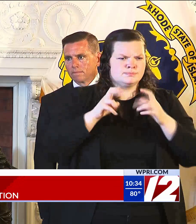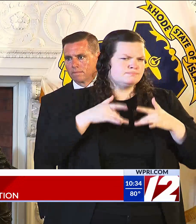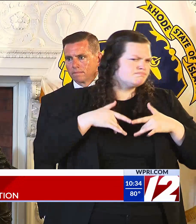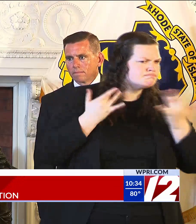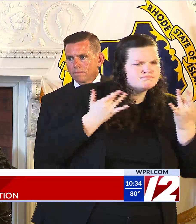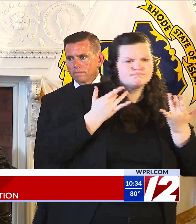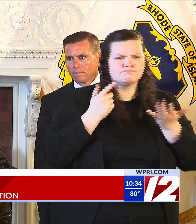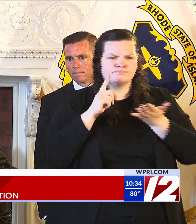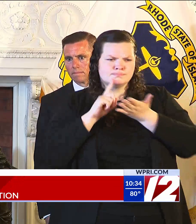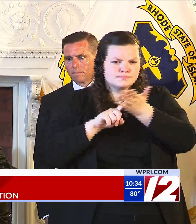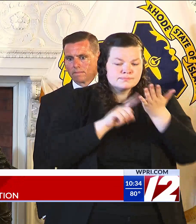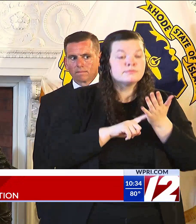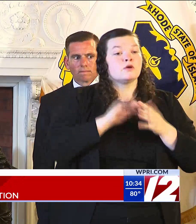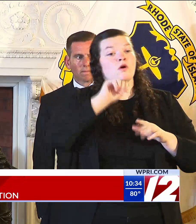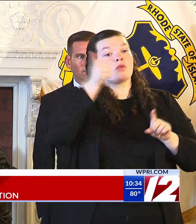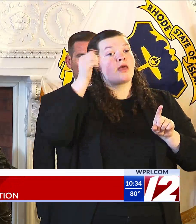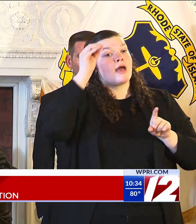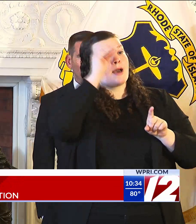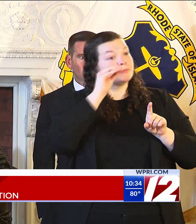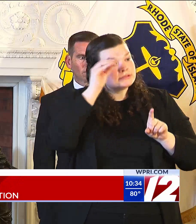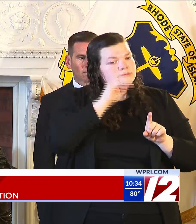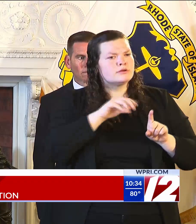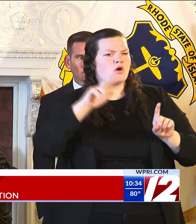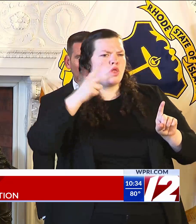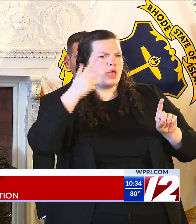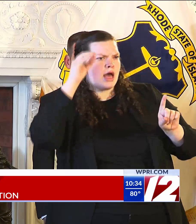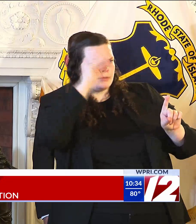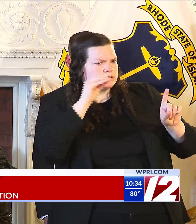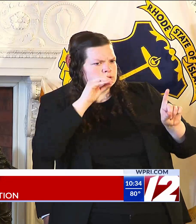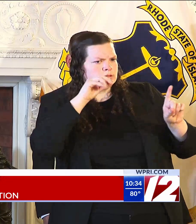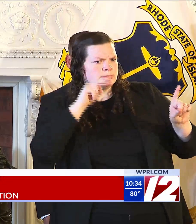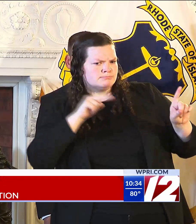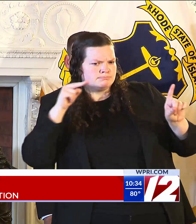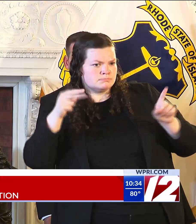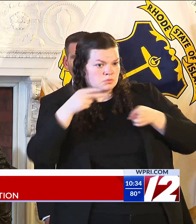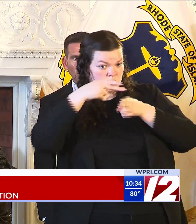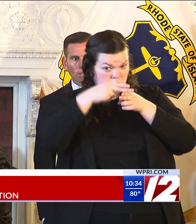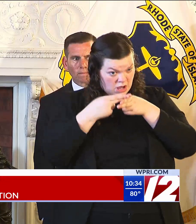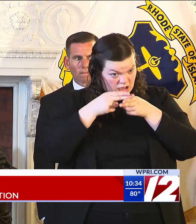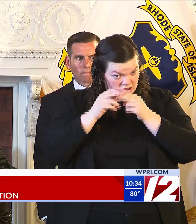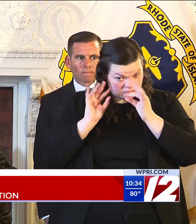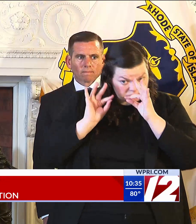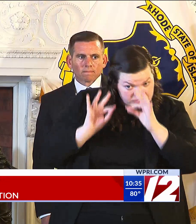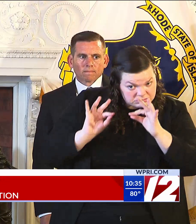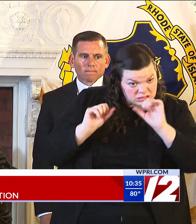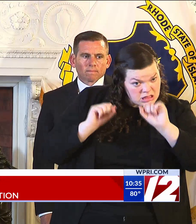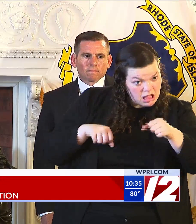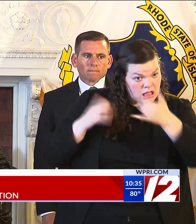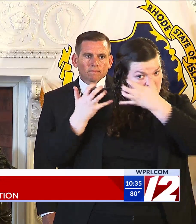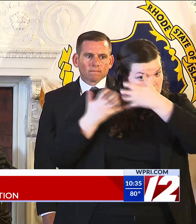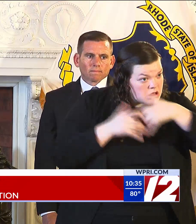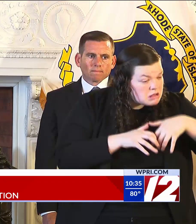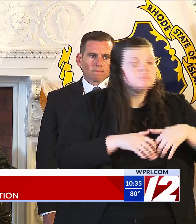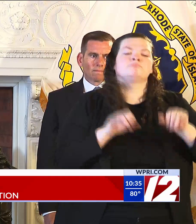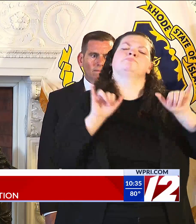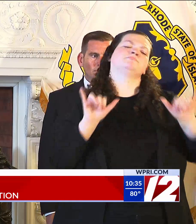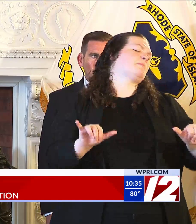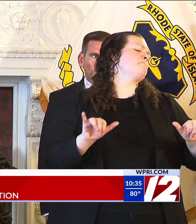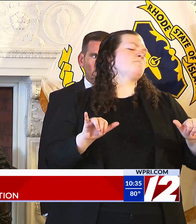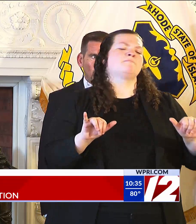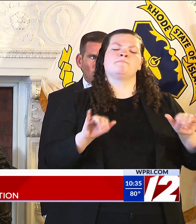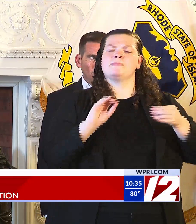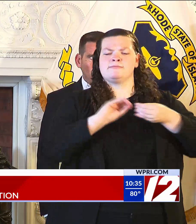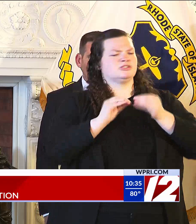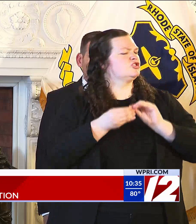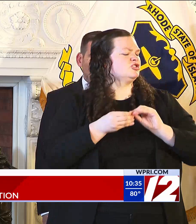a relook at the loading capacity, and there is no change to the original assessment. The structural